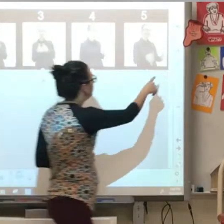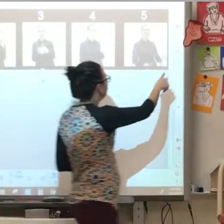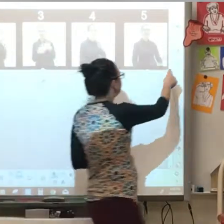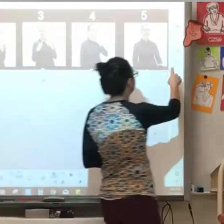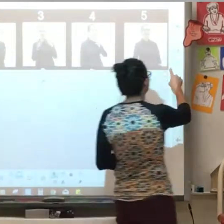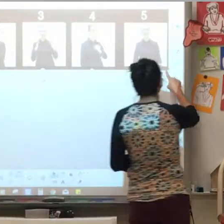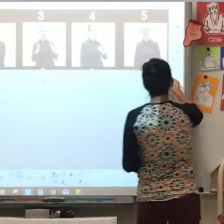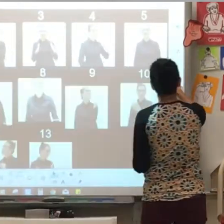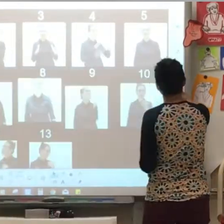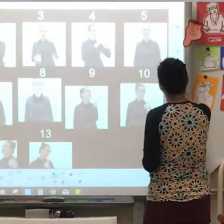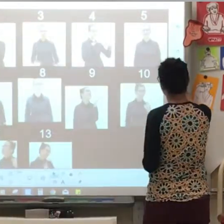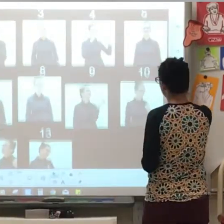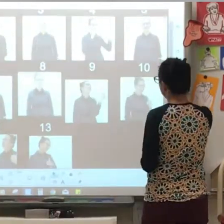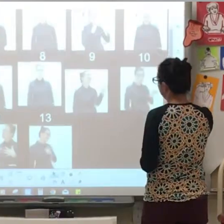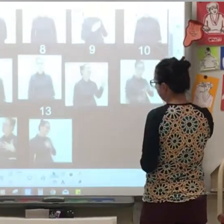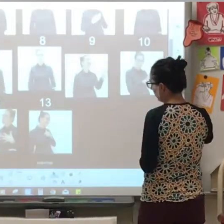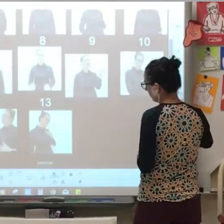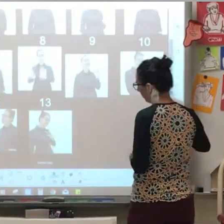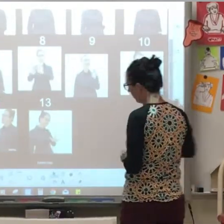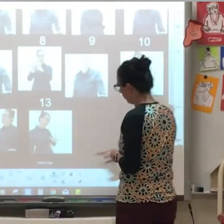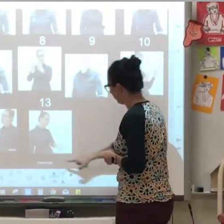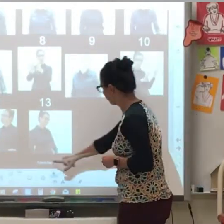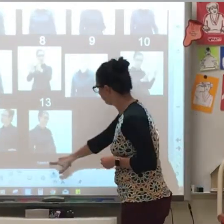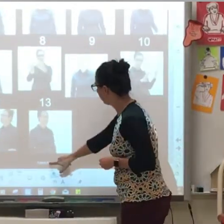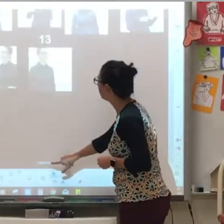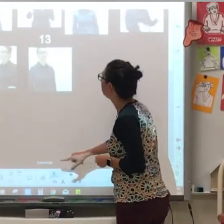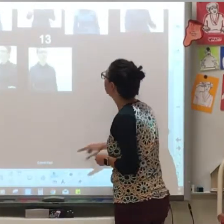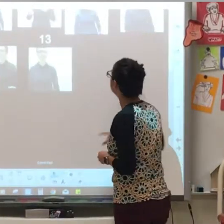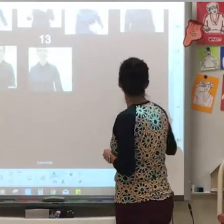Every time she did that, I was talking with sleep.